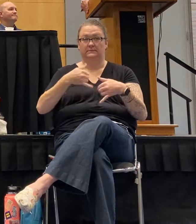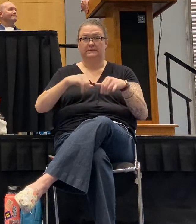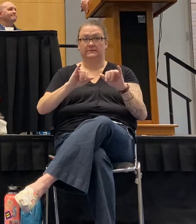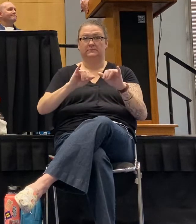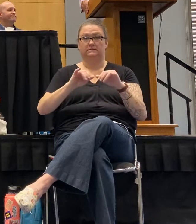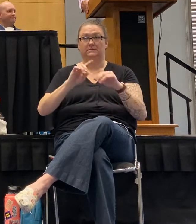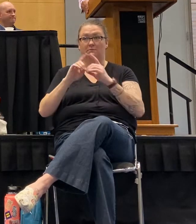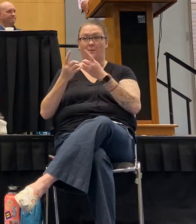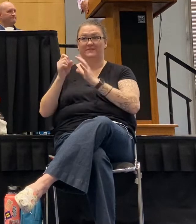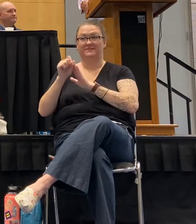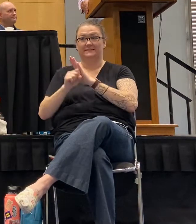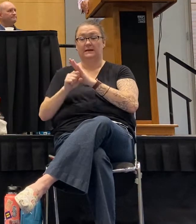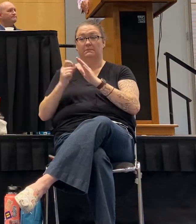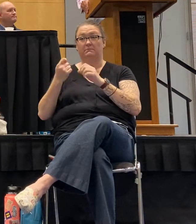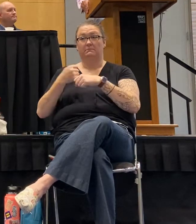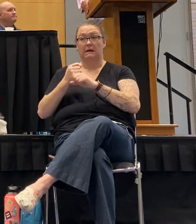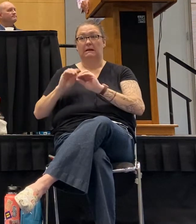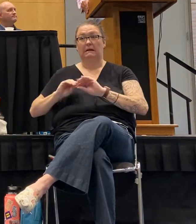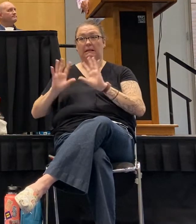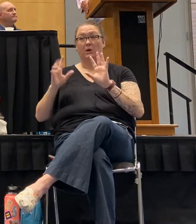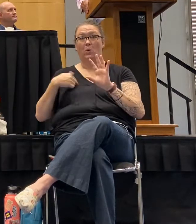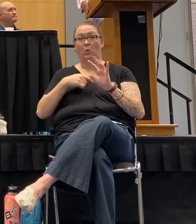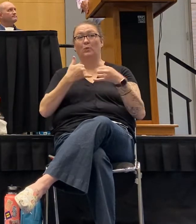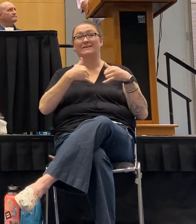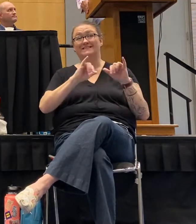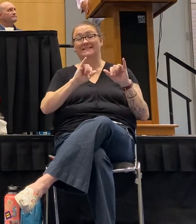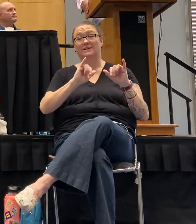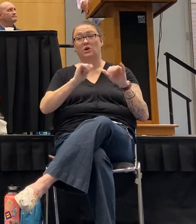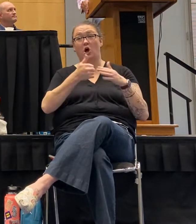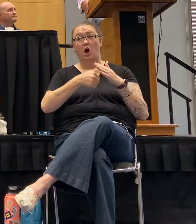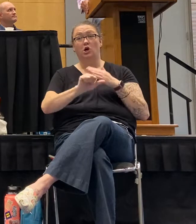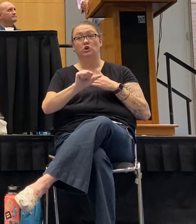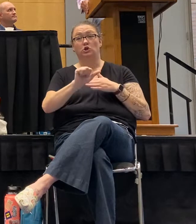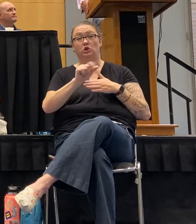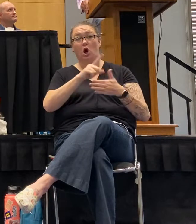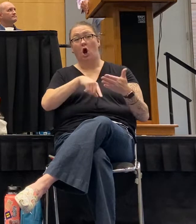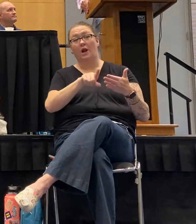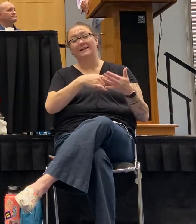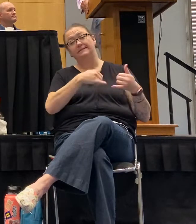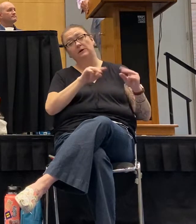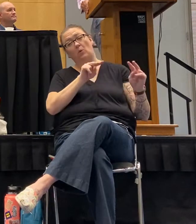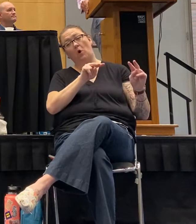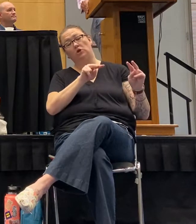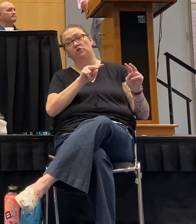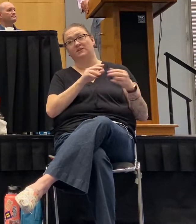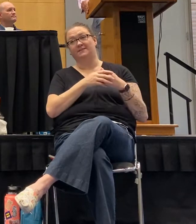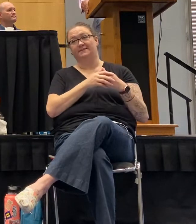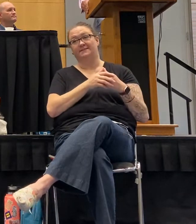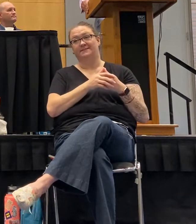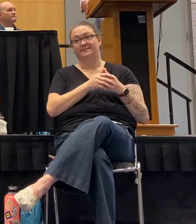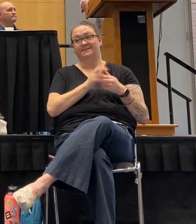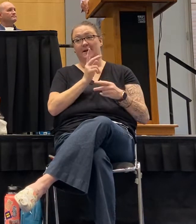the Department of State made it quite clear that we're still under audit and they're still watching us through a microscope.